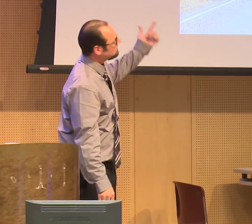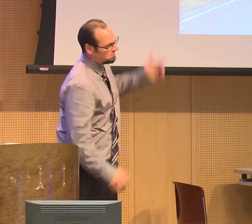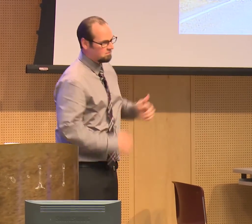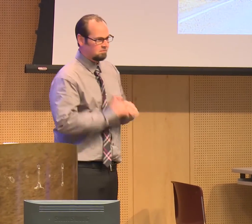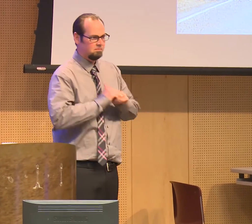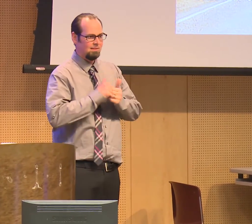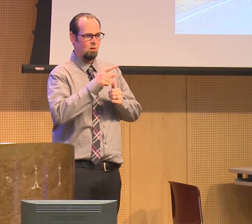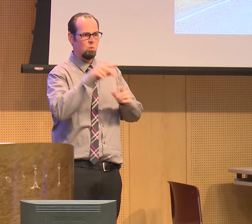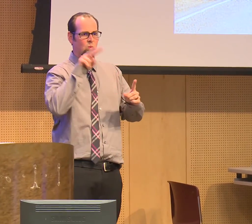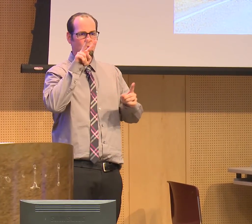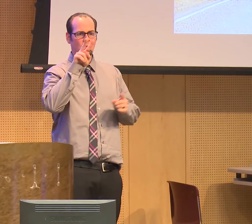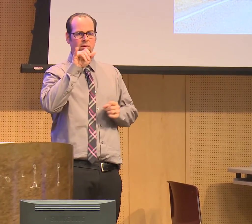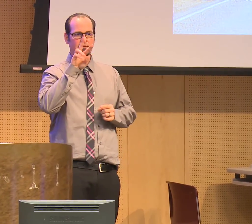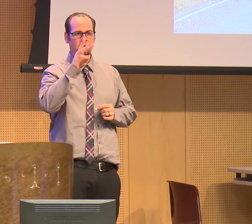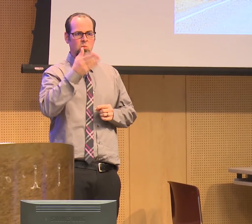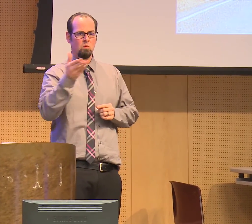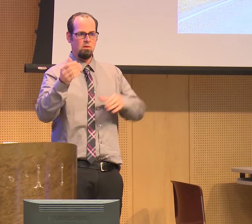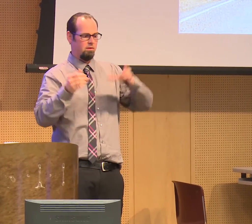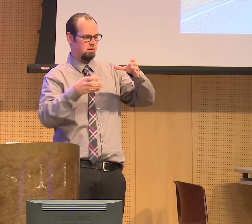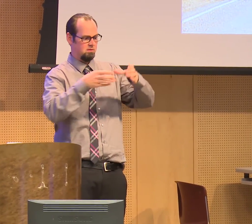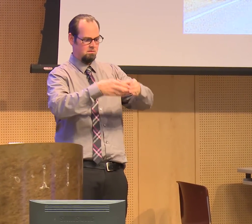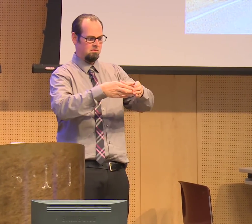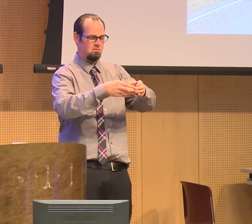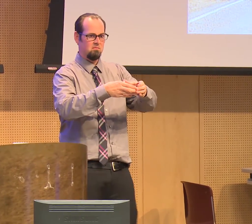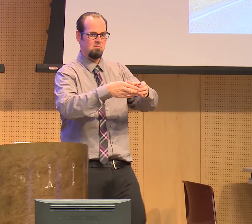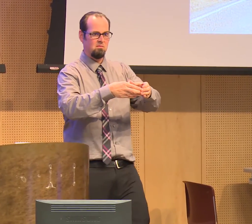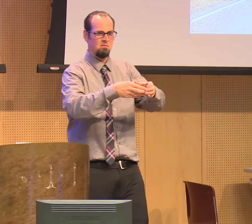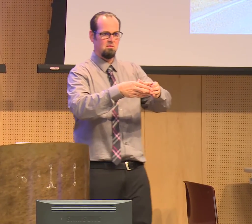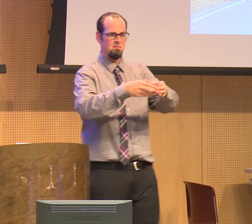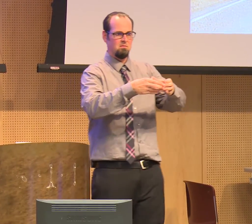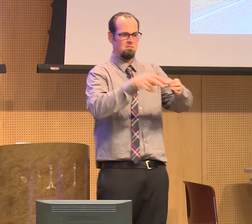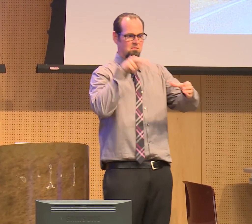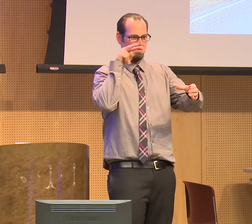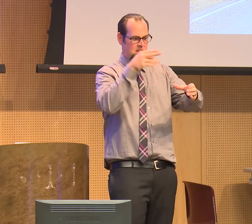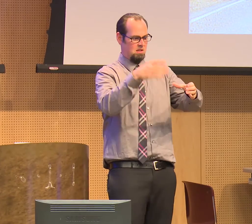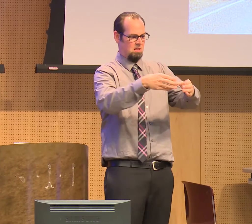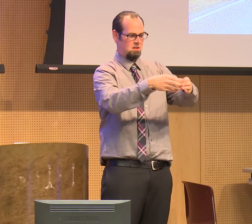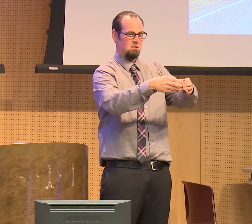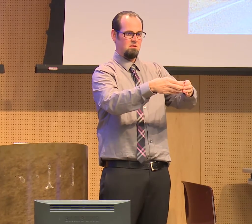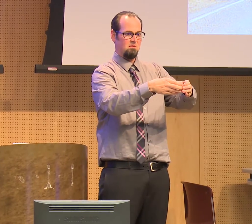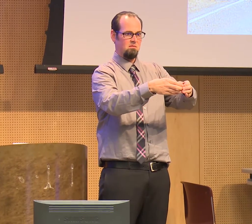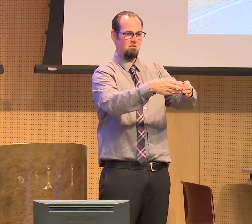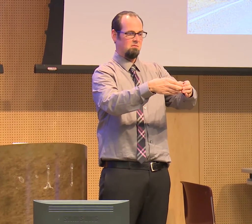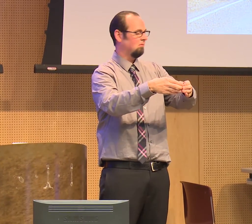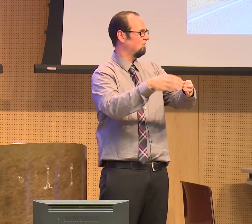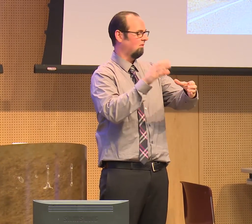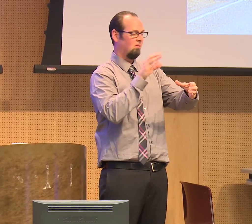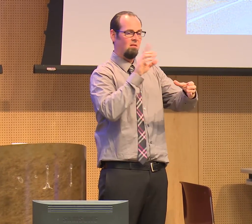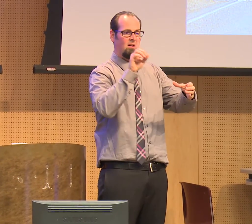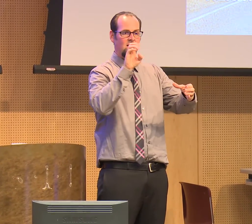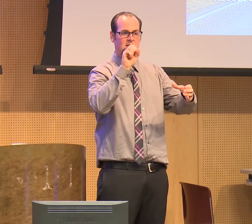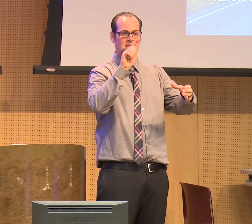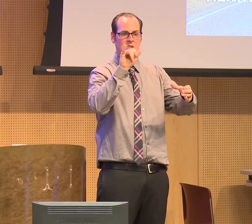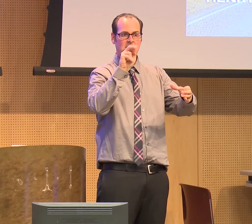You can see, if you have a view of something, you have the long view, your